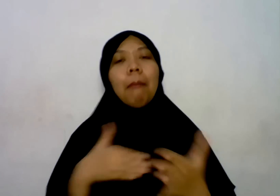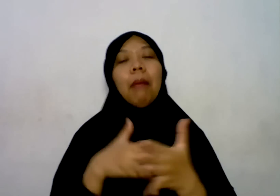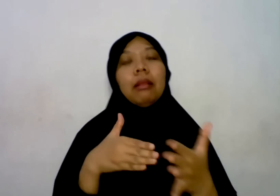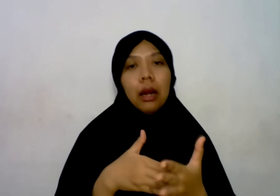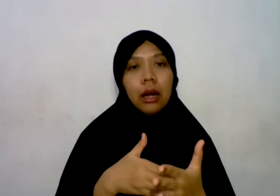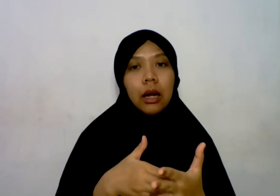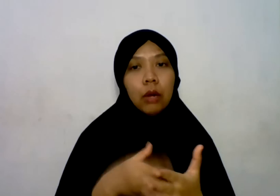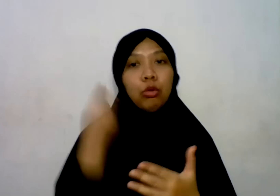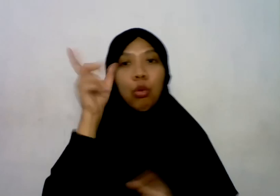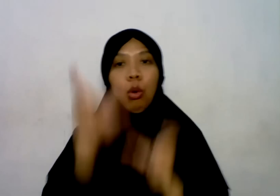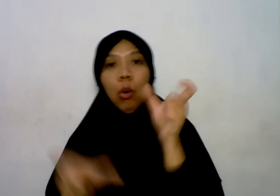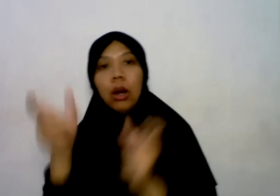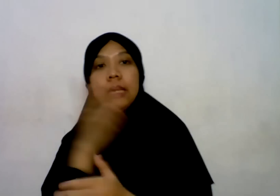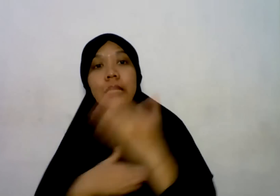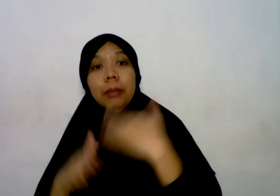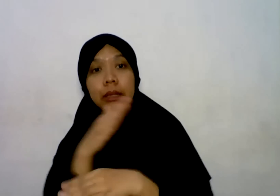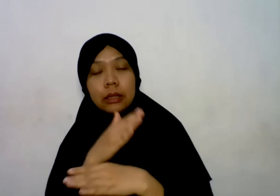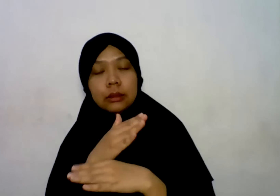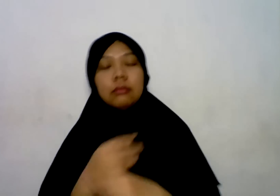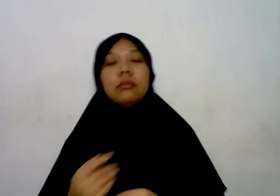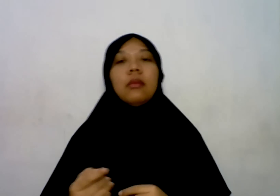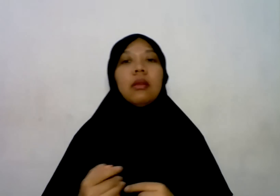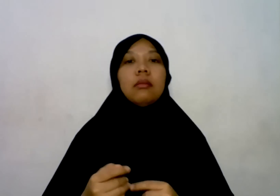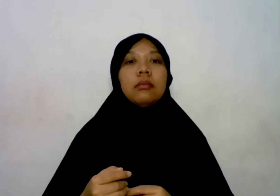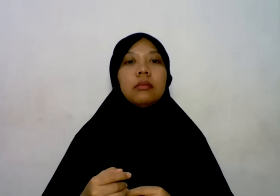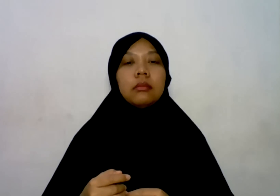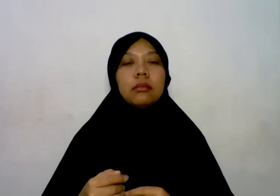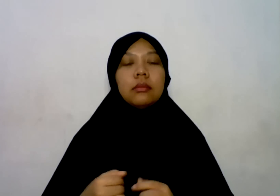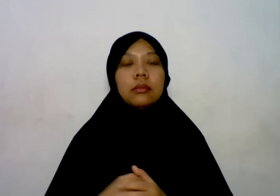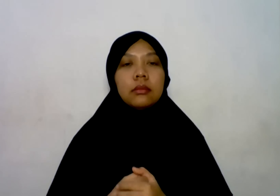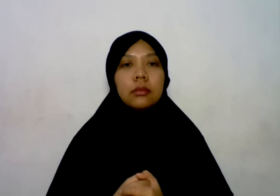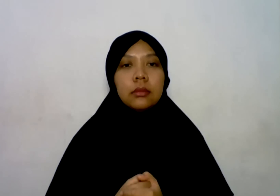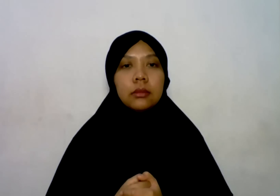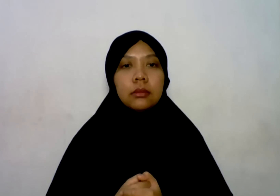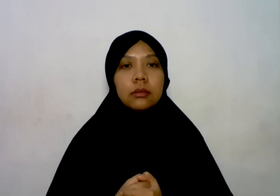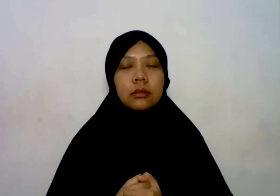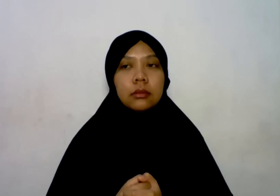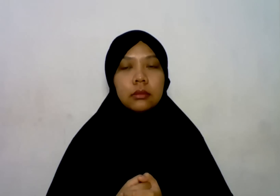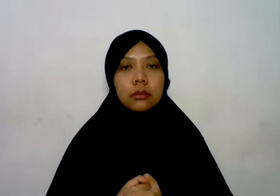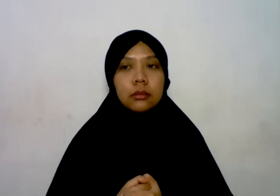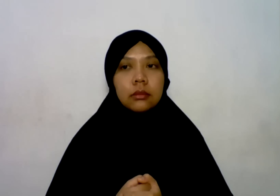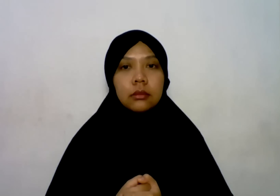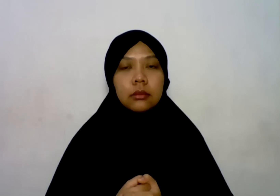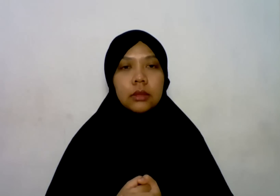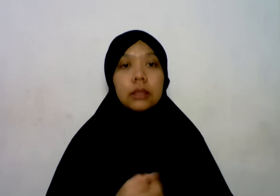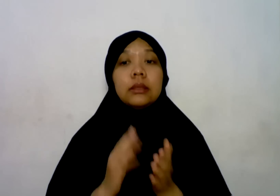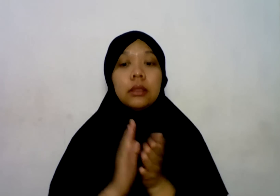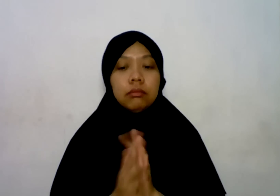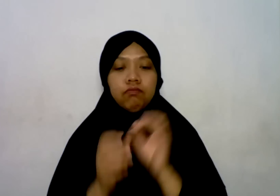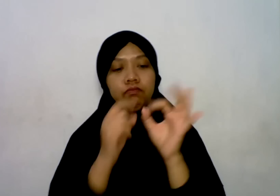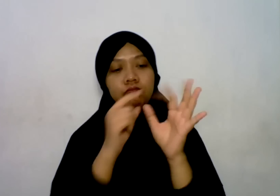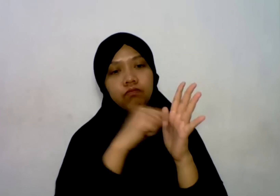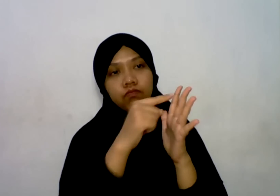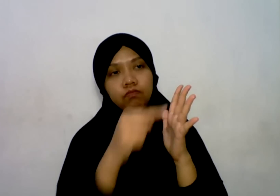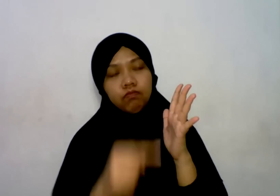with disabilities? What are matters to people with disabilities? So those are few